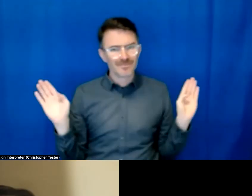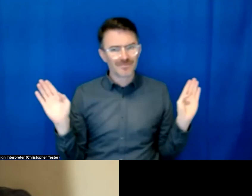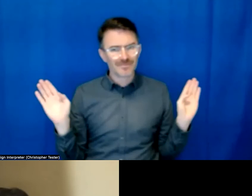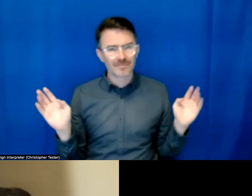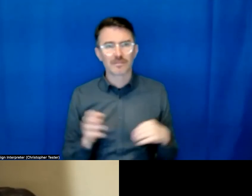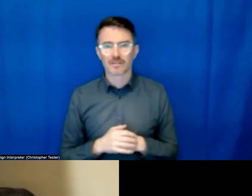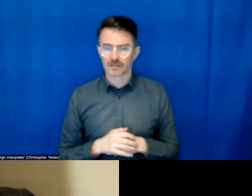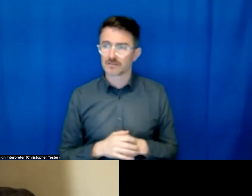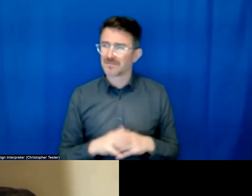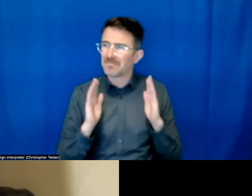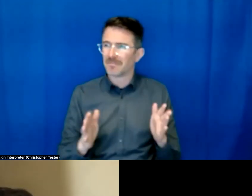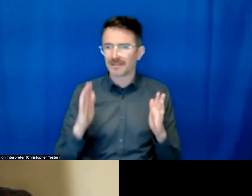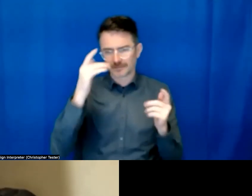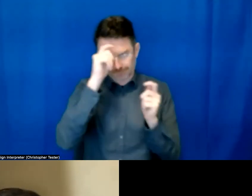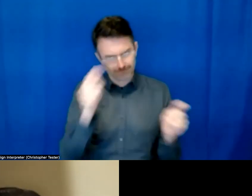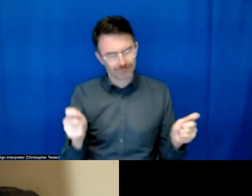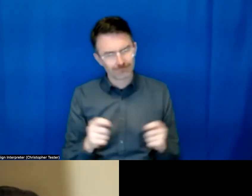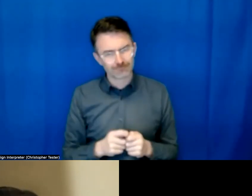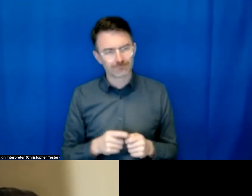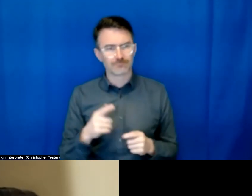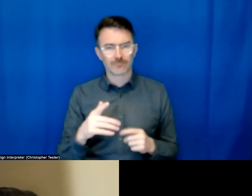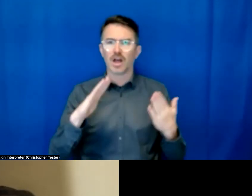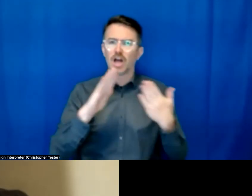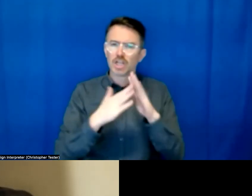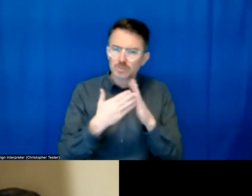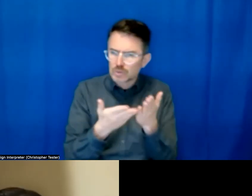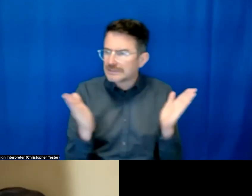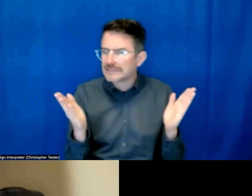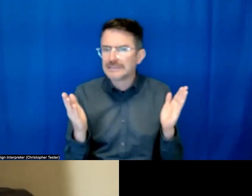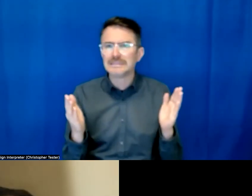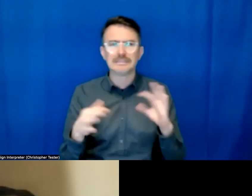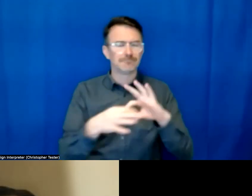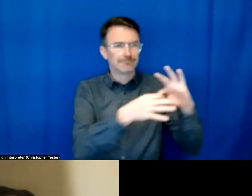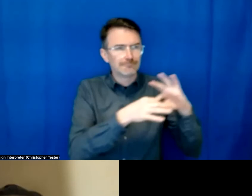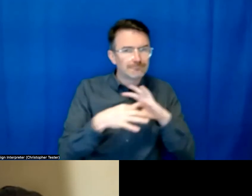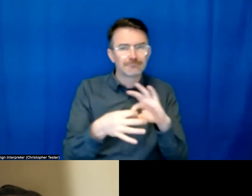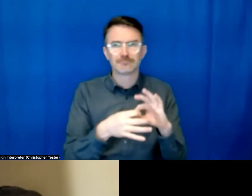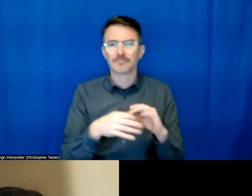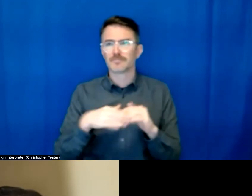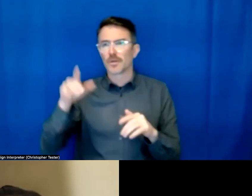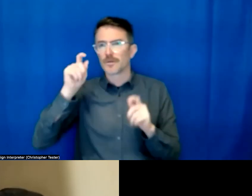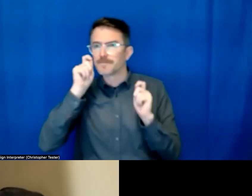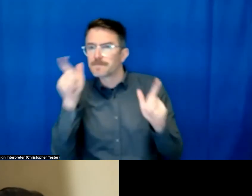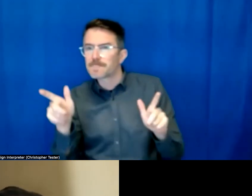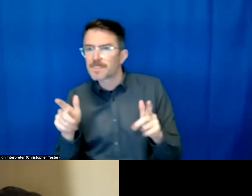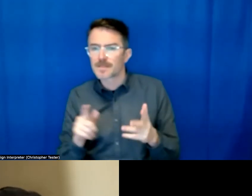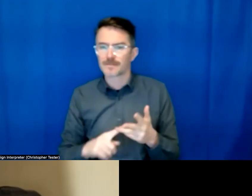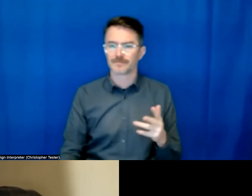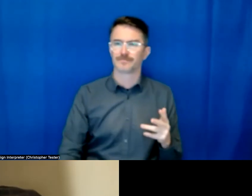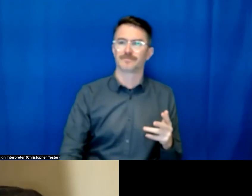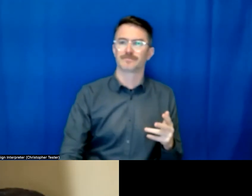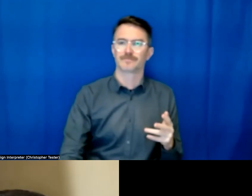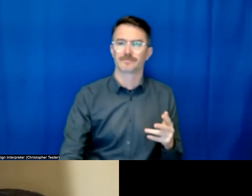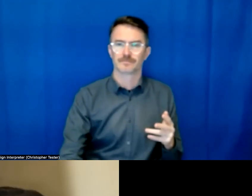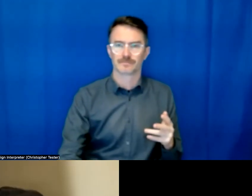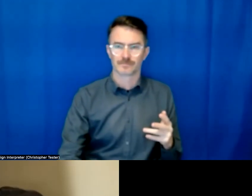and awareness raising, developing the capacity of people with disabilities, including their parents, are very much crucial.